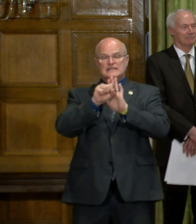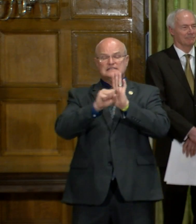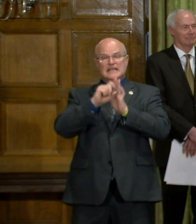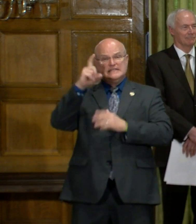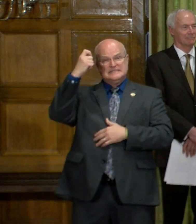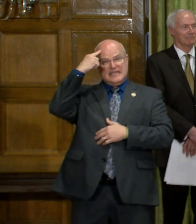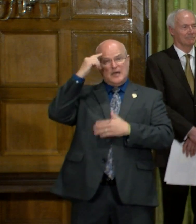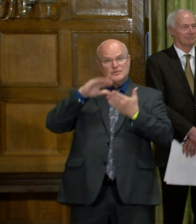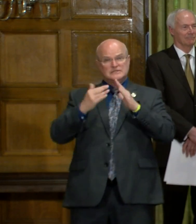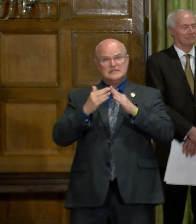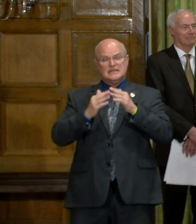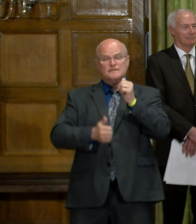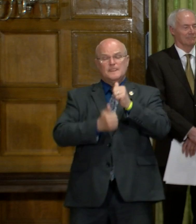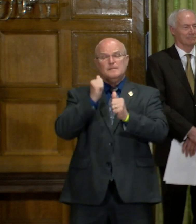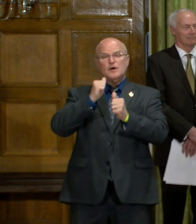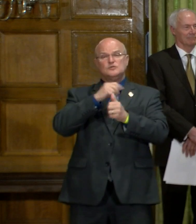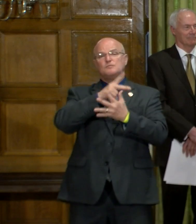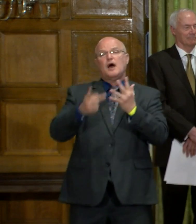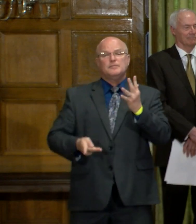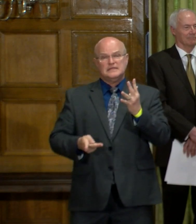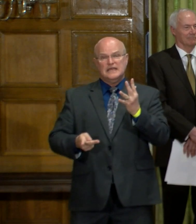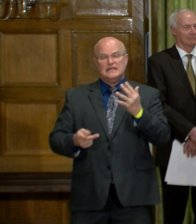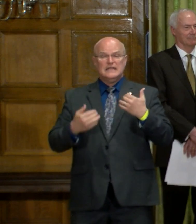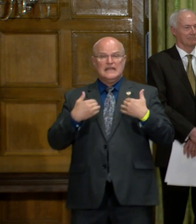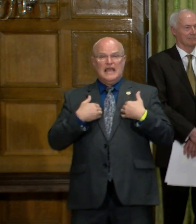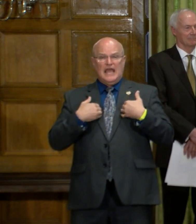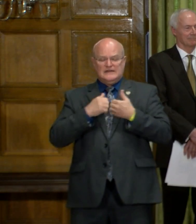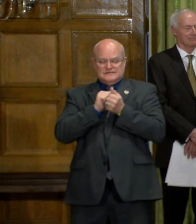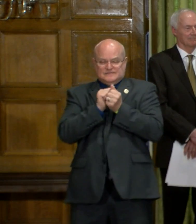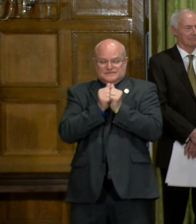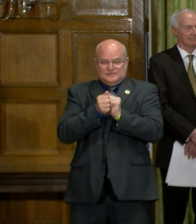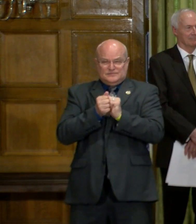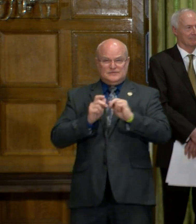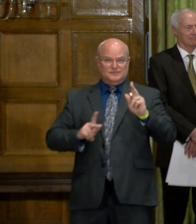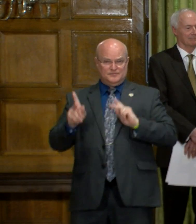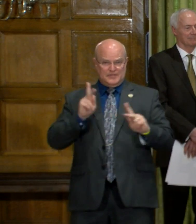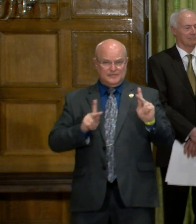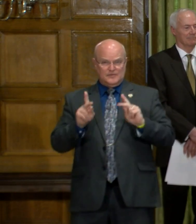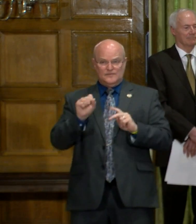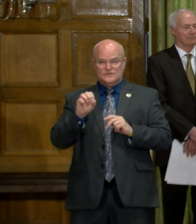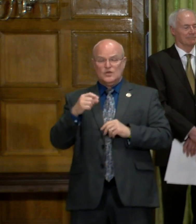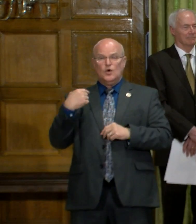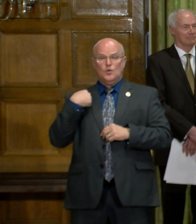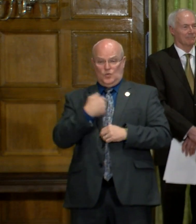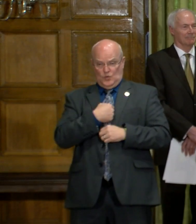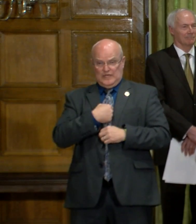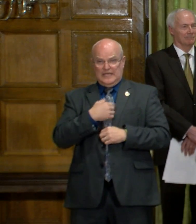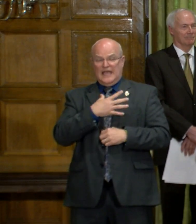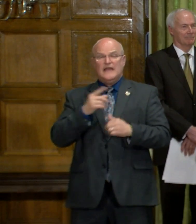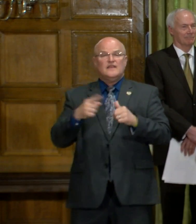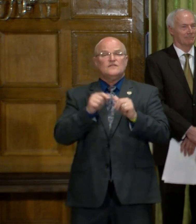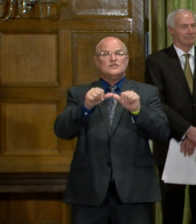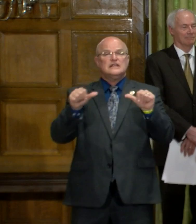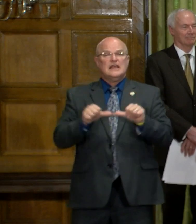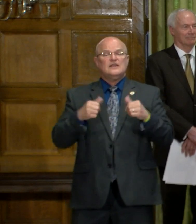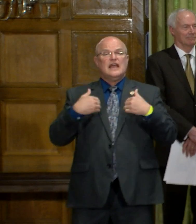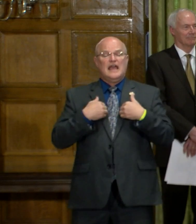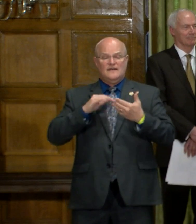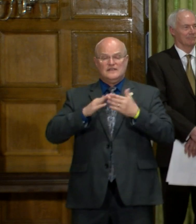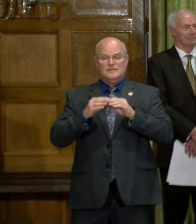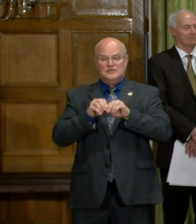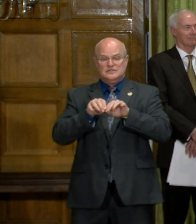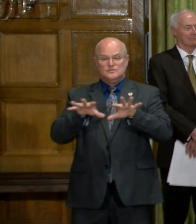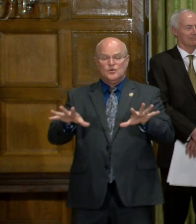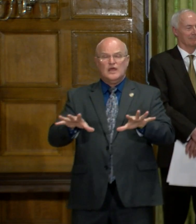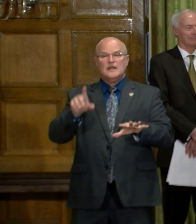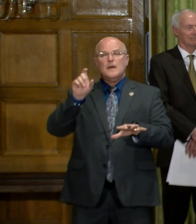capital city, the most populated, and have a greater density of individuals. And so and the first area in the state to have community spread.